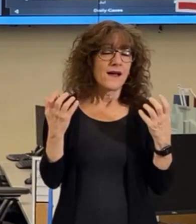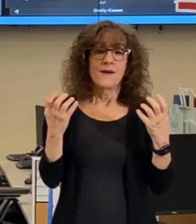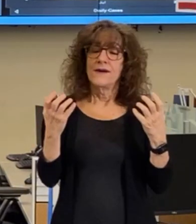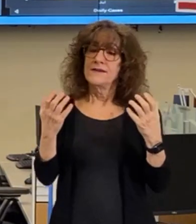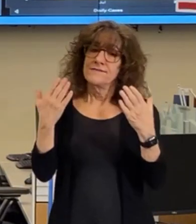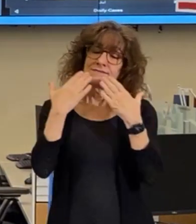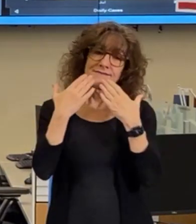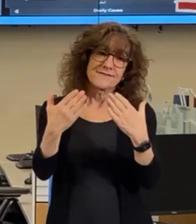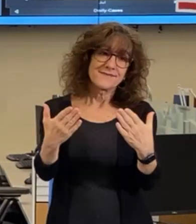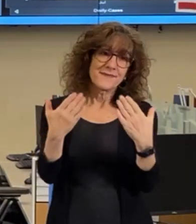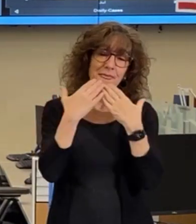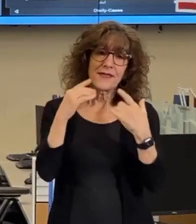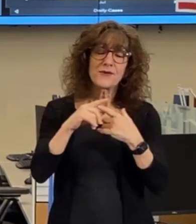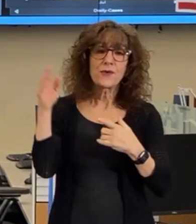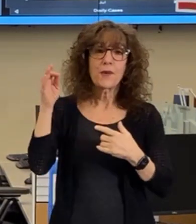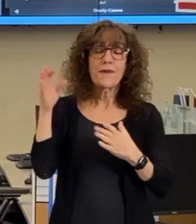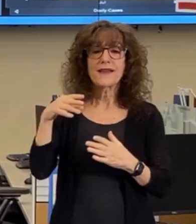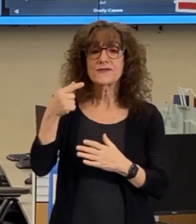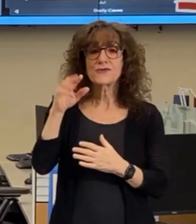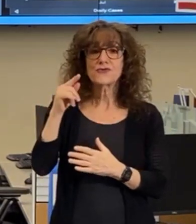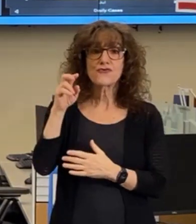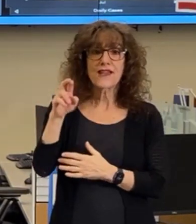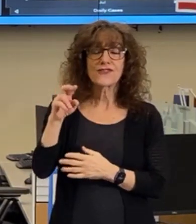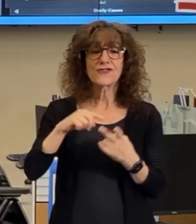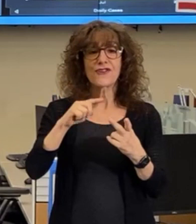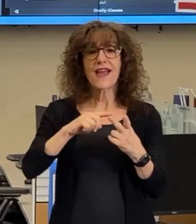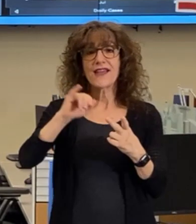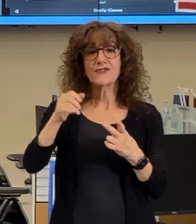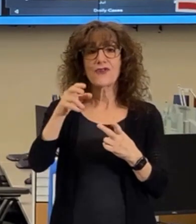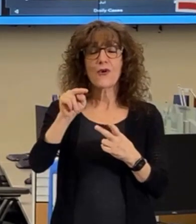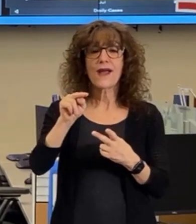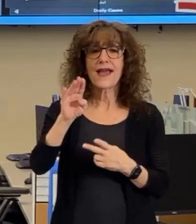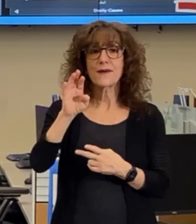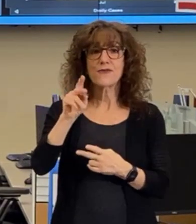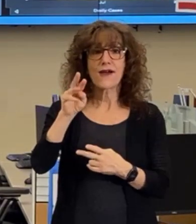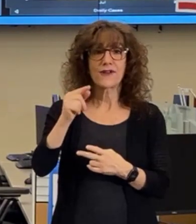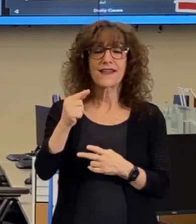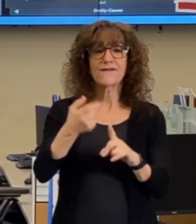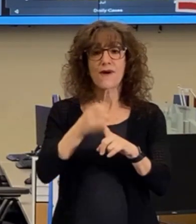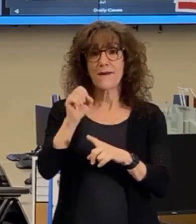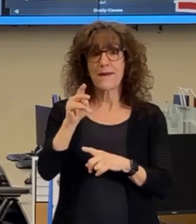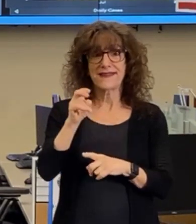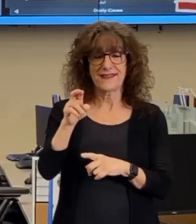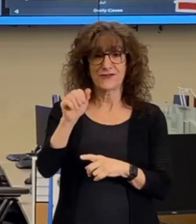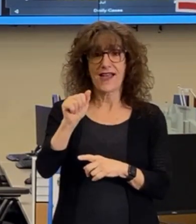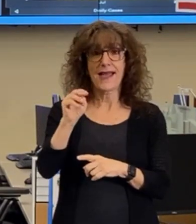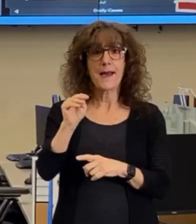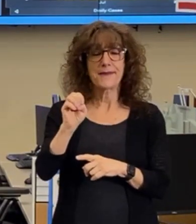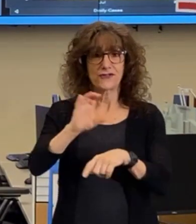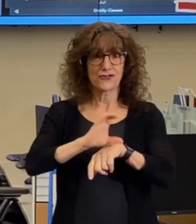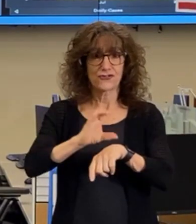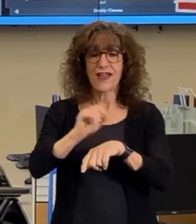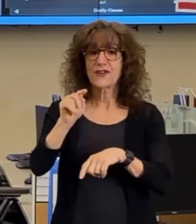of gratitude and thank you to Pastors Granger and Joanne Browning of Ebenezer AME Church, as well as Pastor Tony Lee